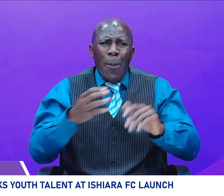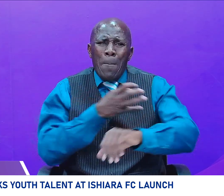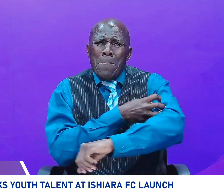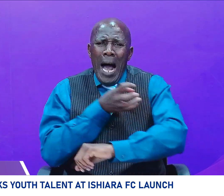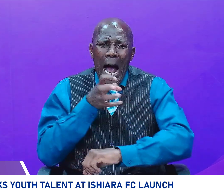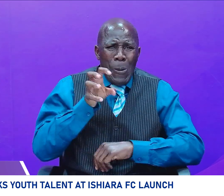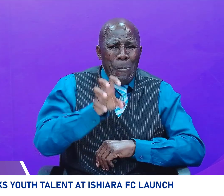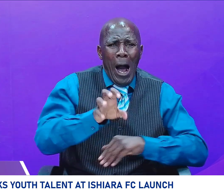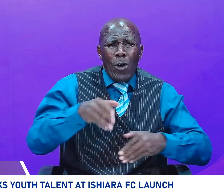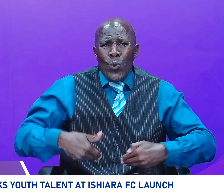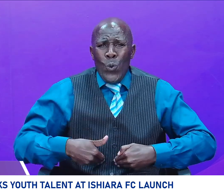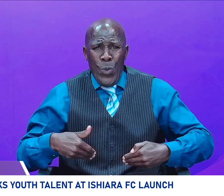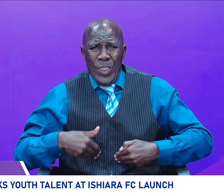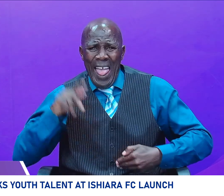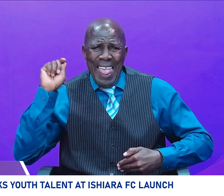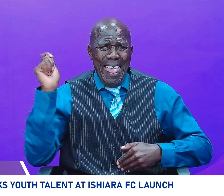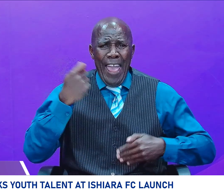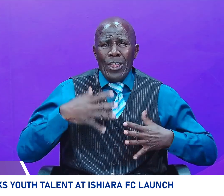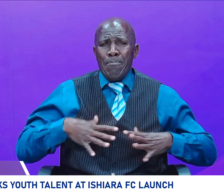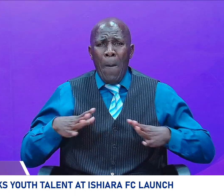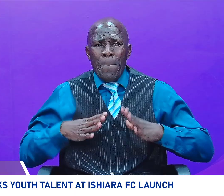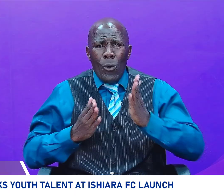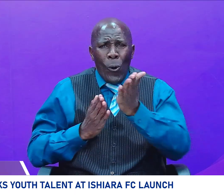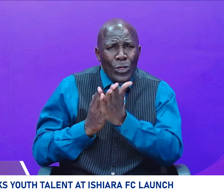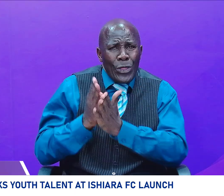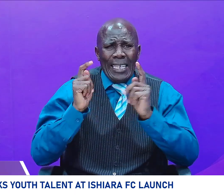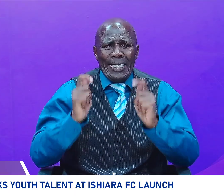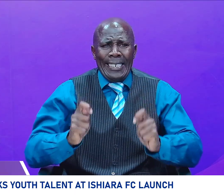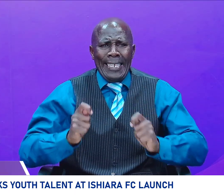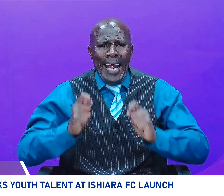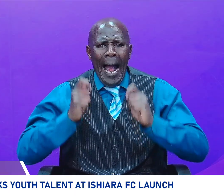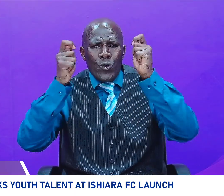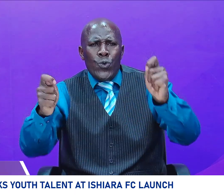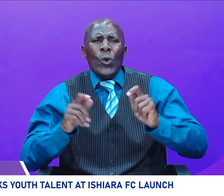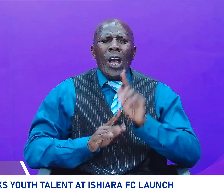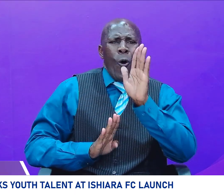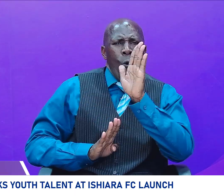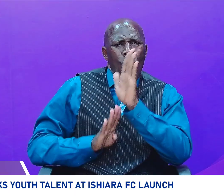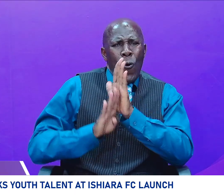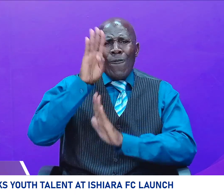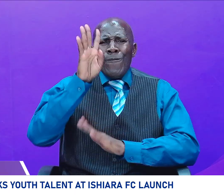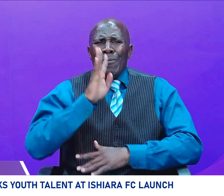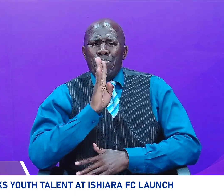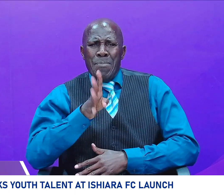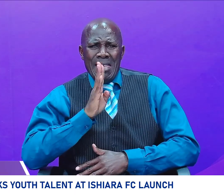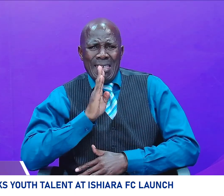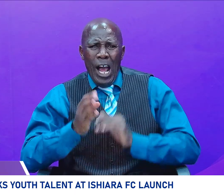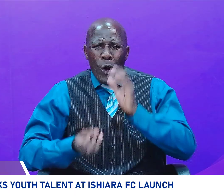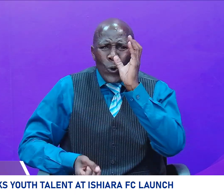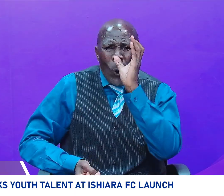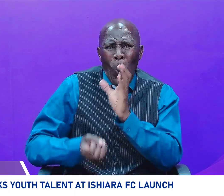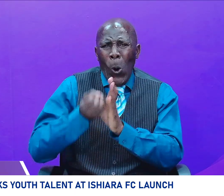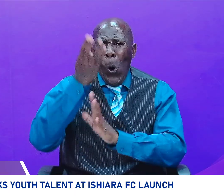to empowering youth or young Kenyans through talent development. He was speaking at the launch